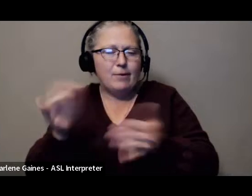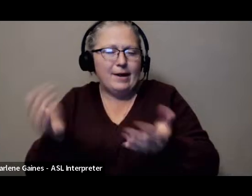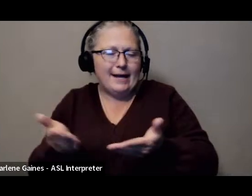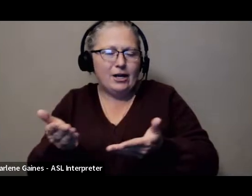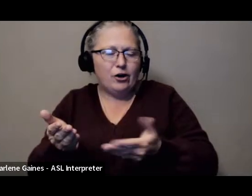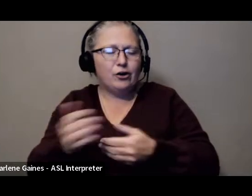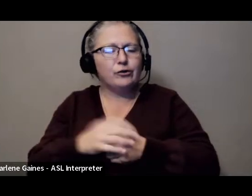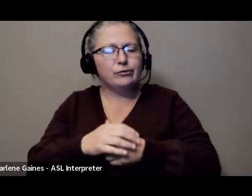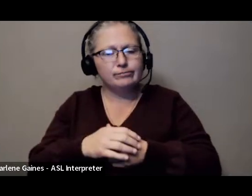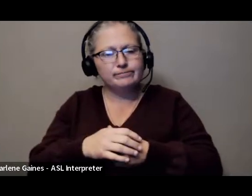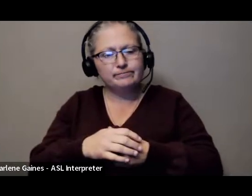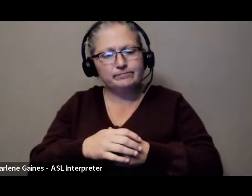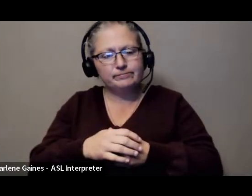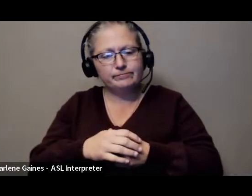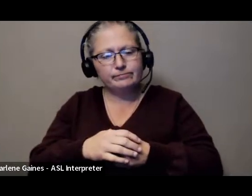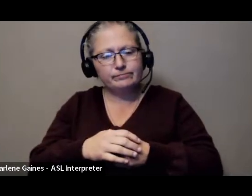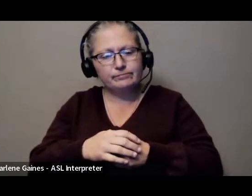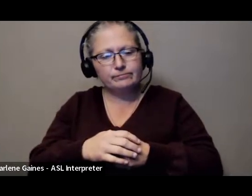here